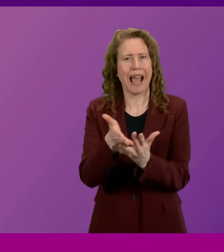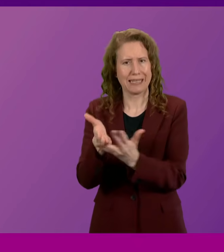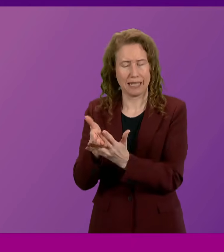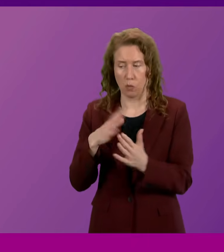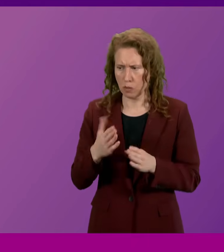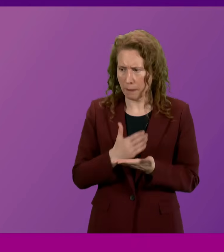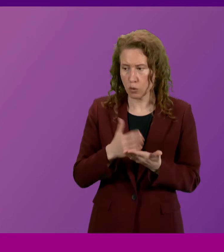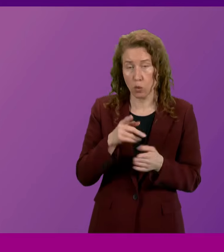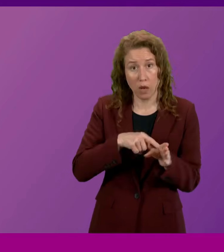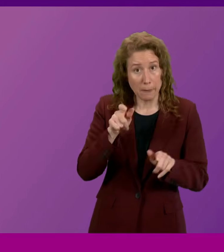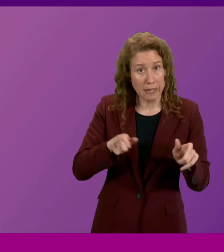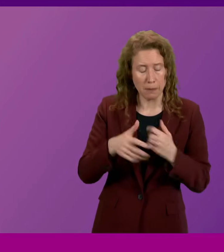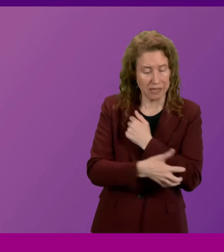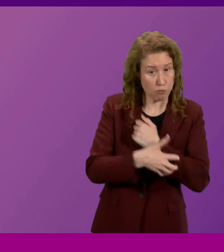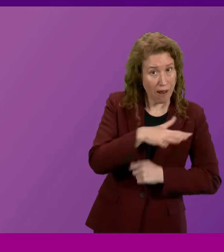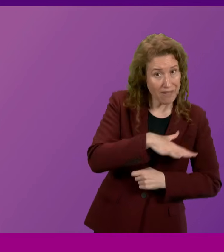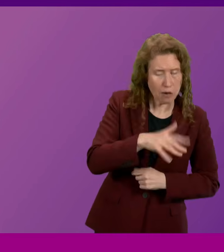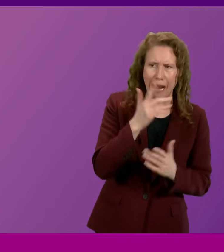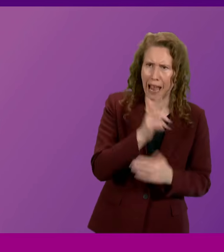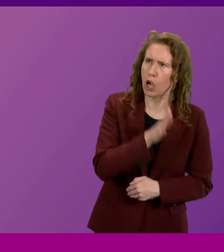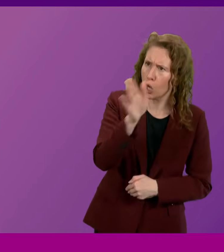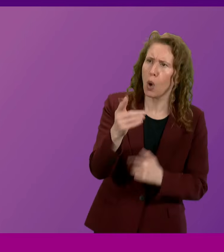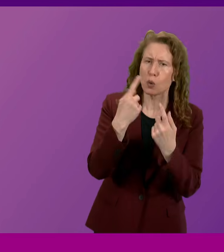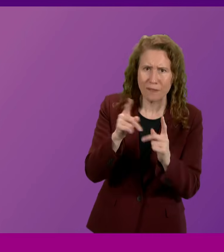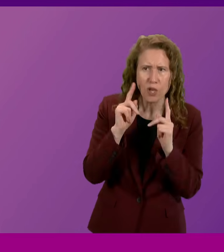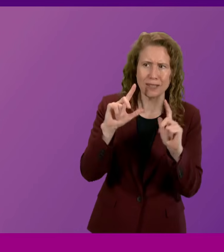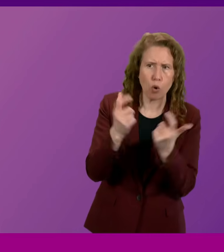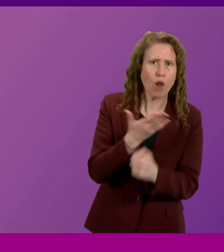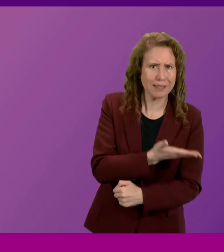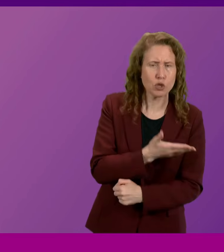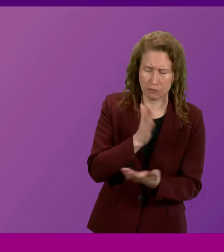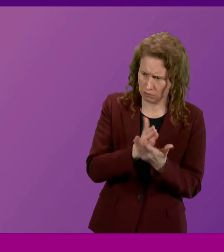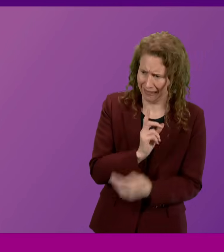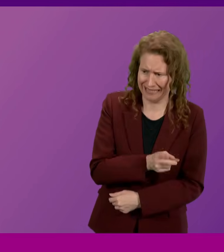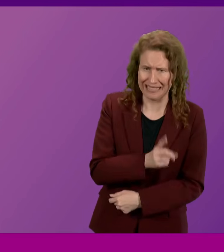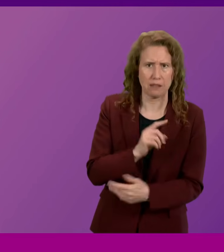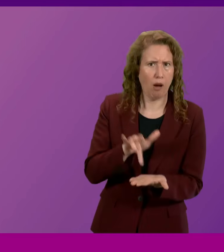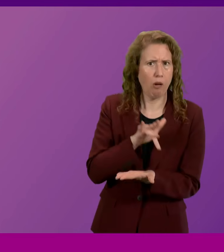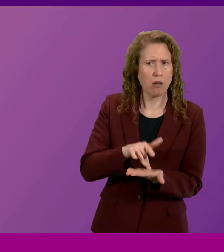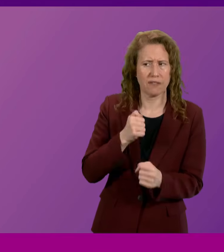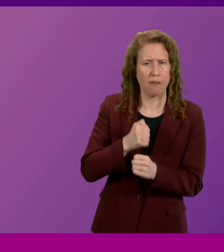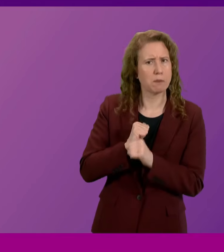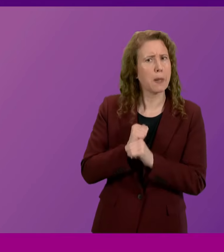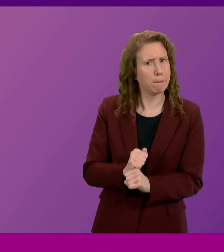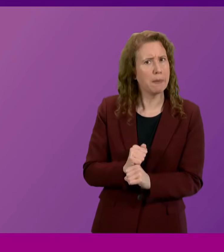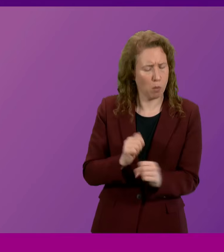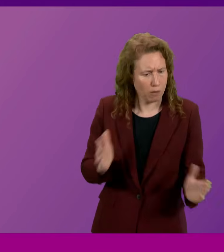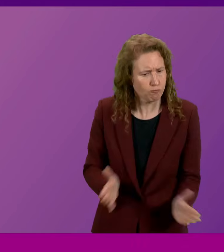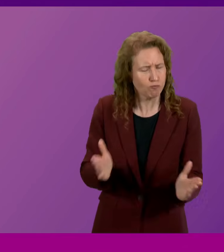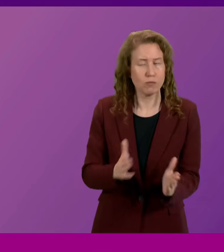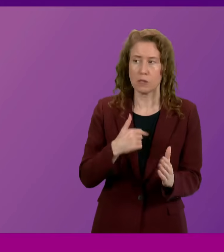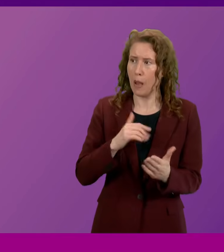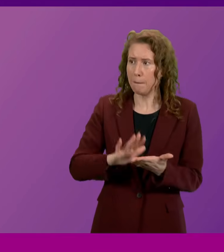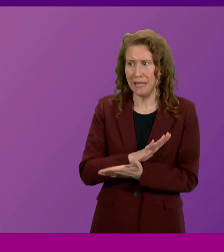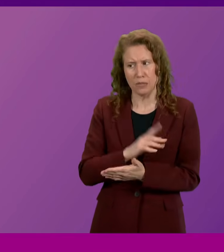that young people from the most deprived areas are able to access university courses. That's exactly at the heart of the government's commitment, and I'm very